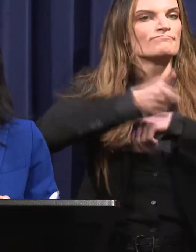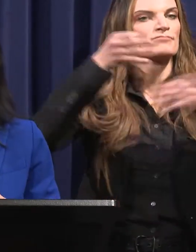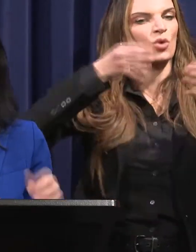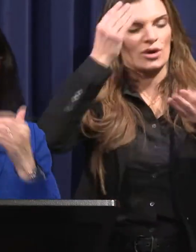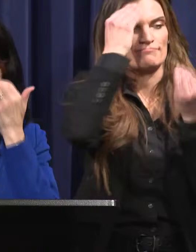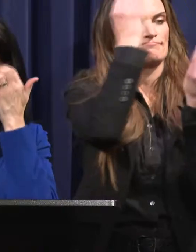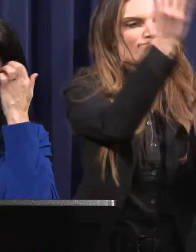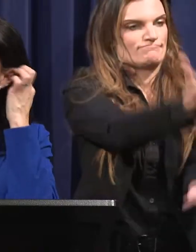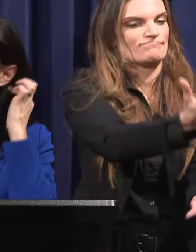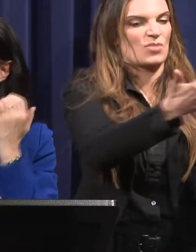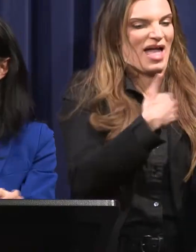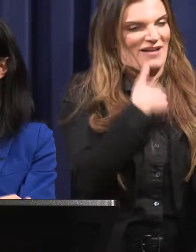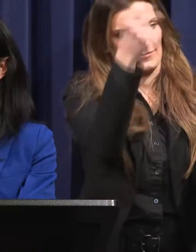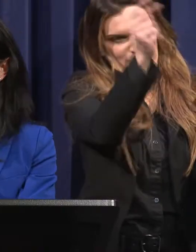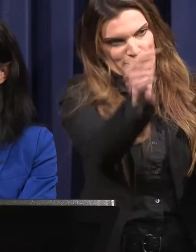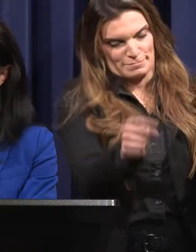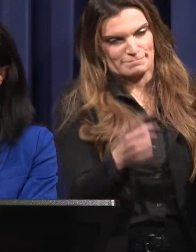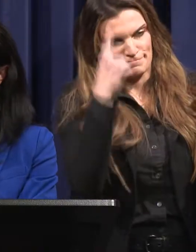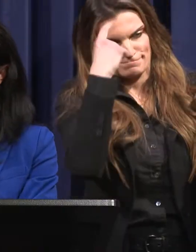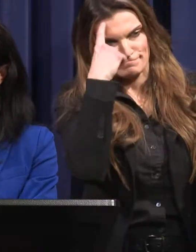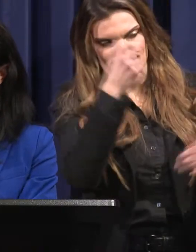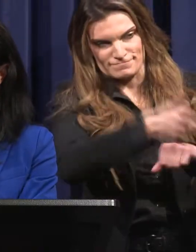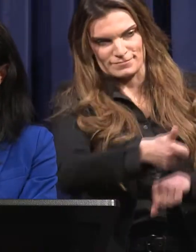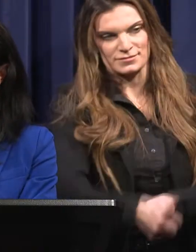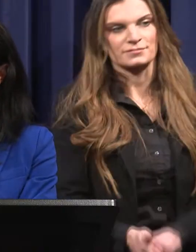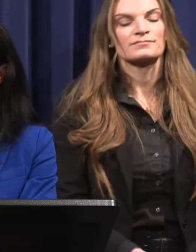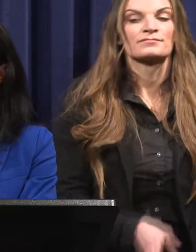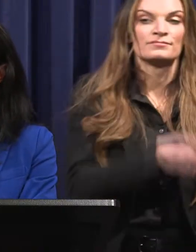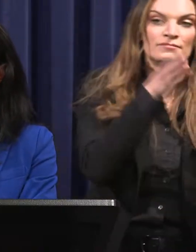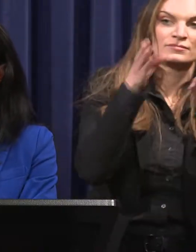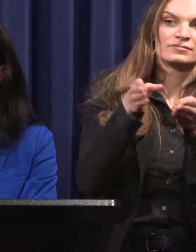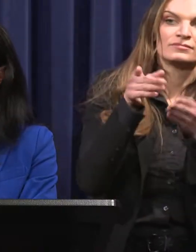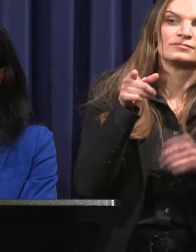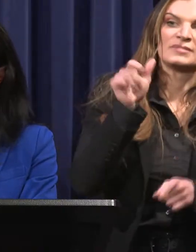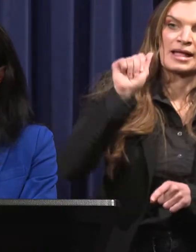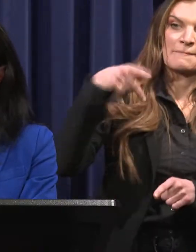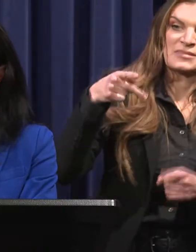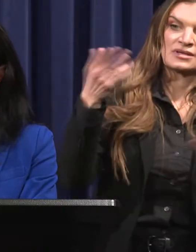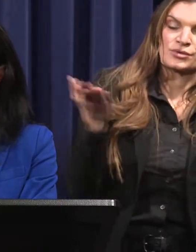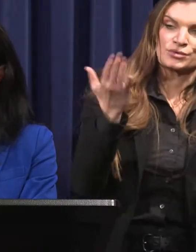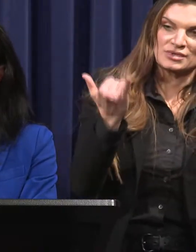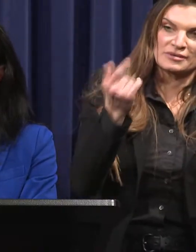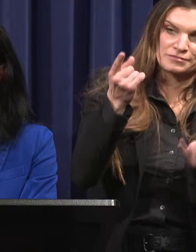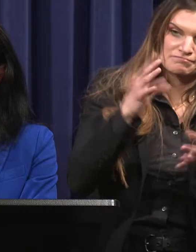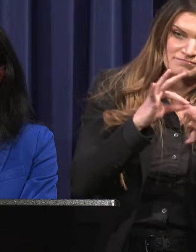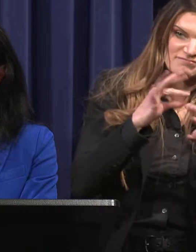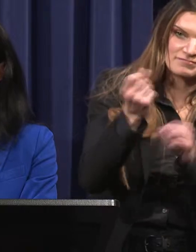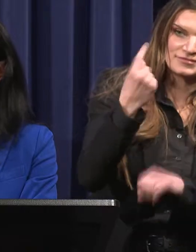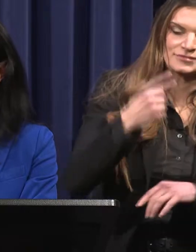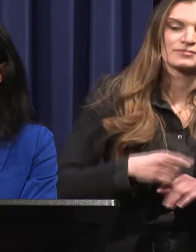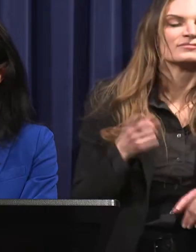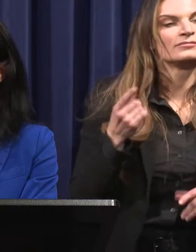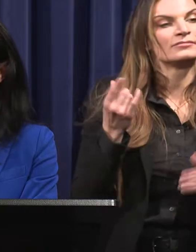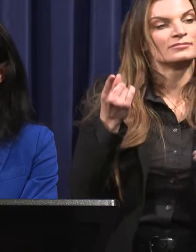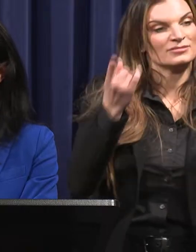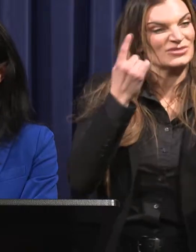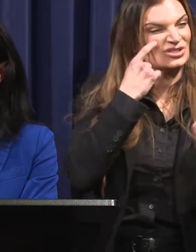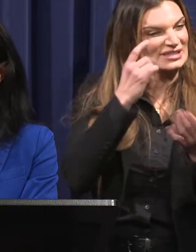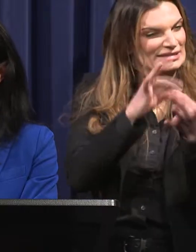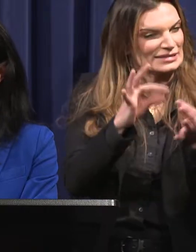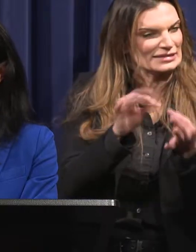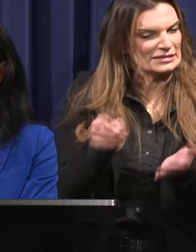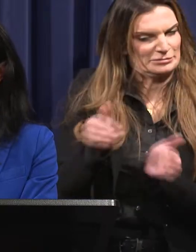Joey? Yeah, Joey Kaplan with the Associated Press. You've said a lot today that financial campaign finance laws need to be